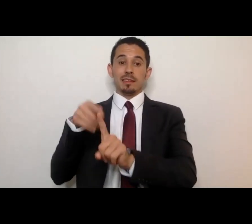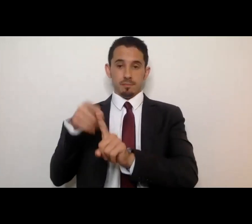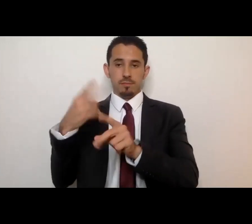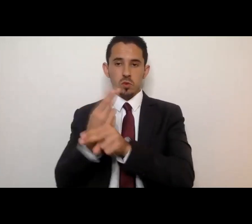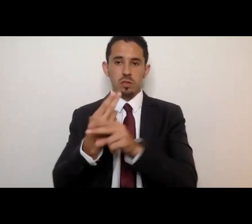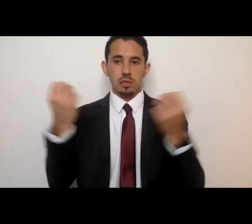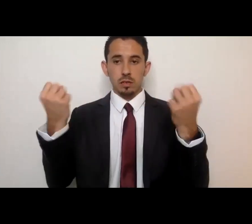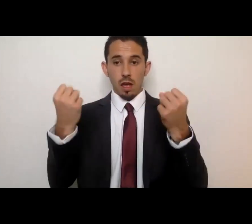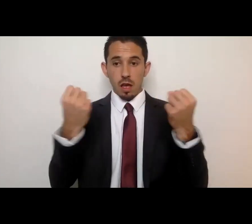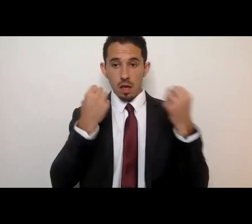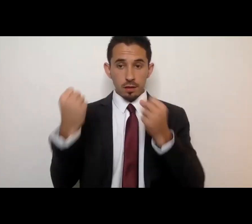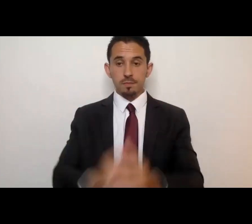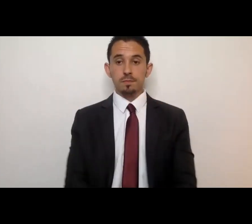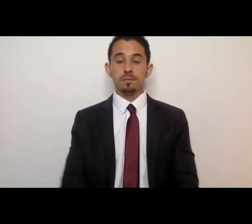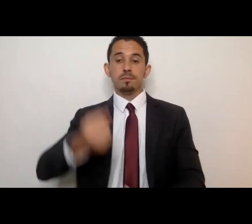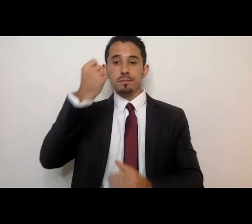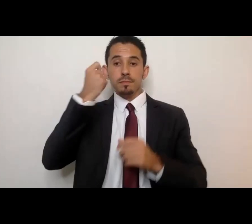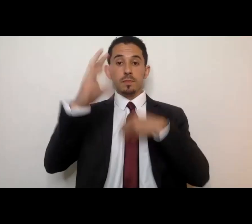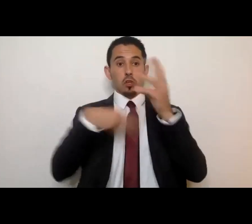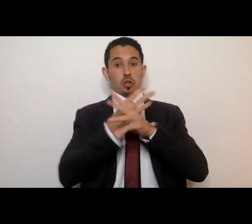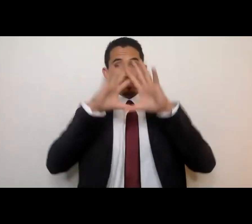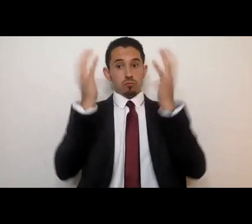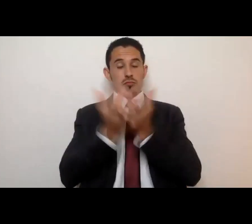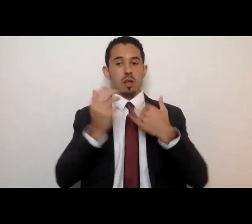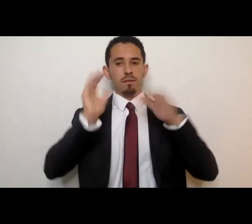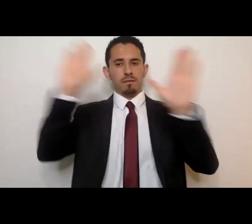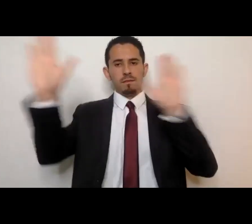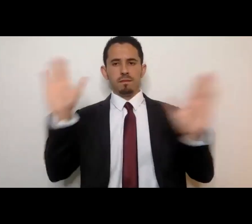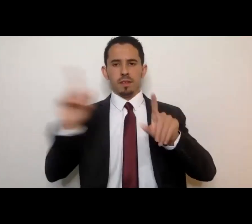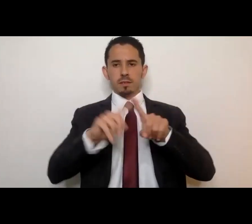70 million of those people use sign language as their primary mode of communication.